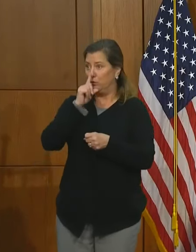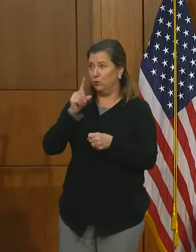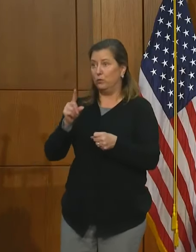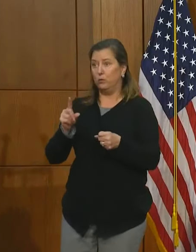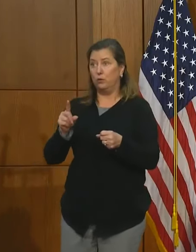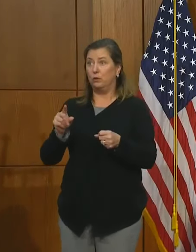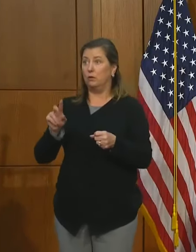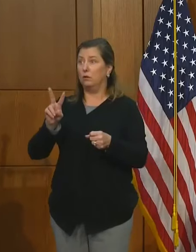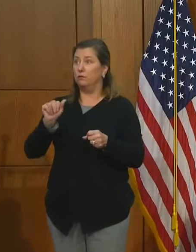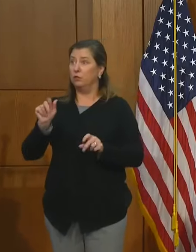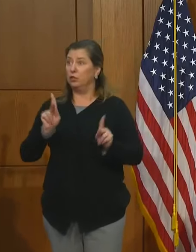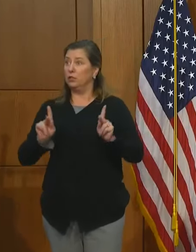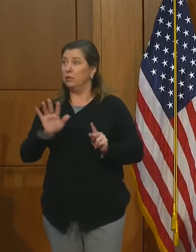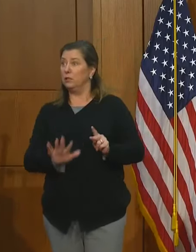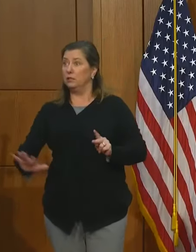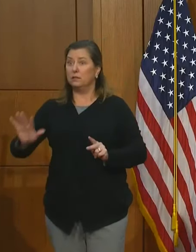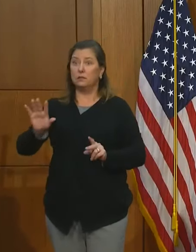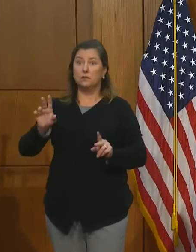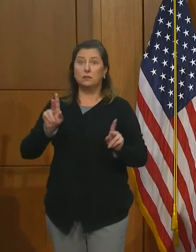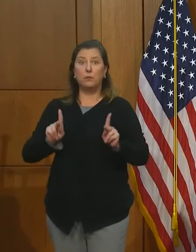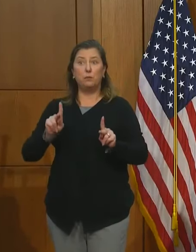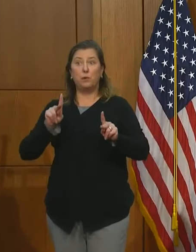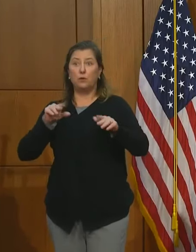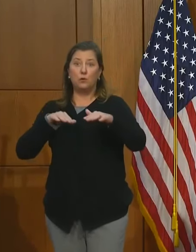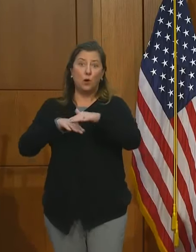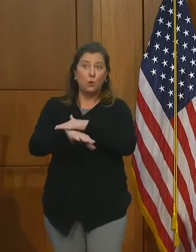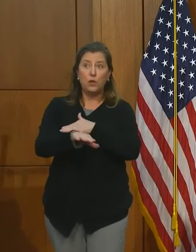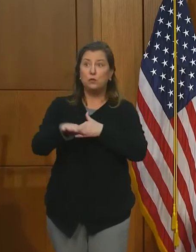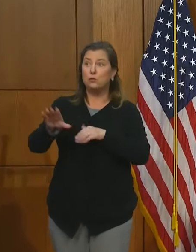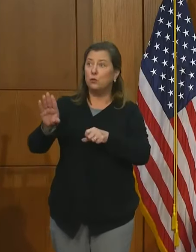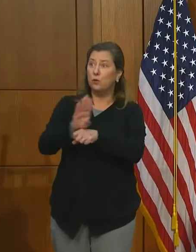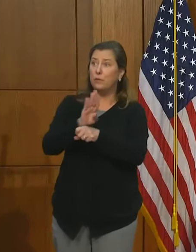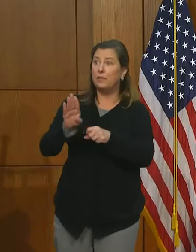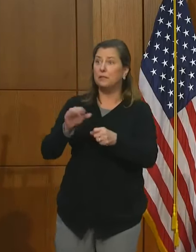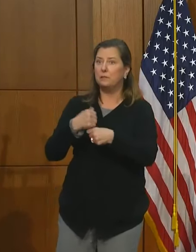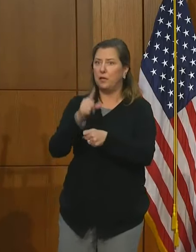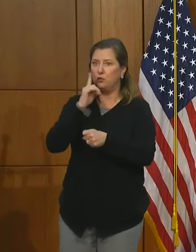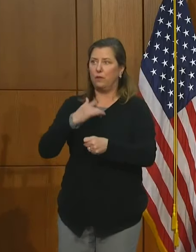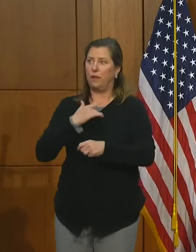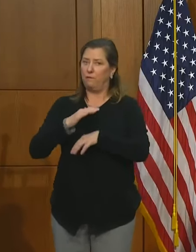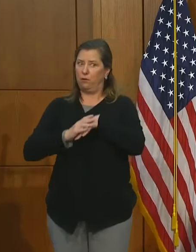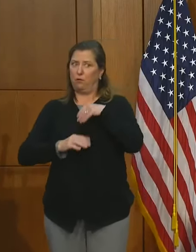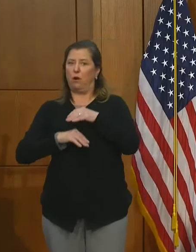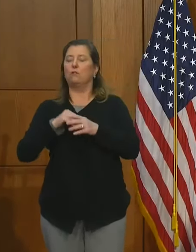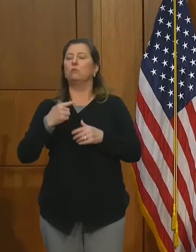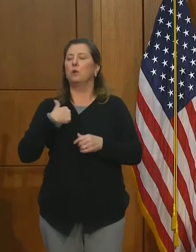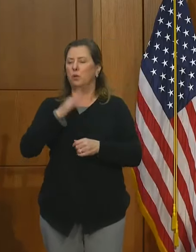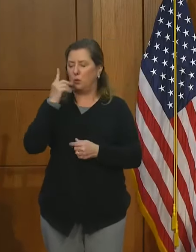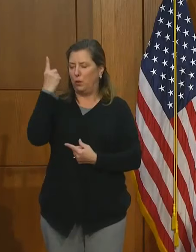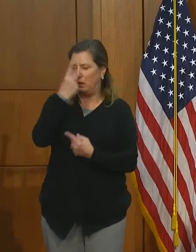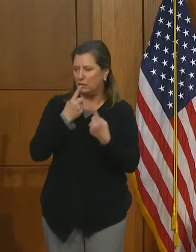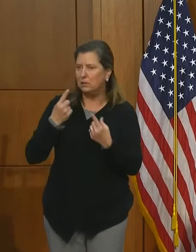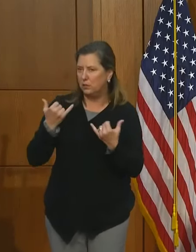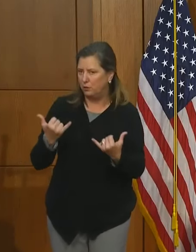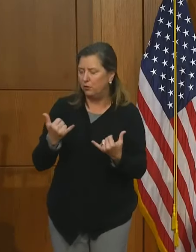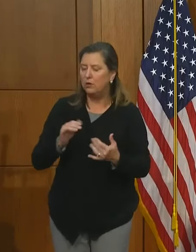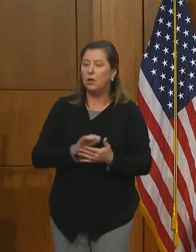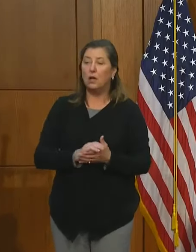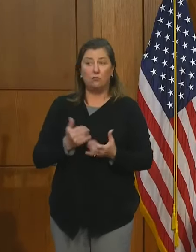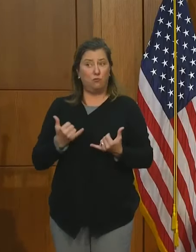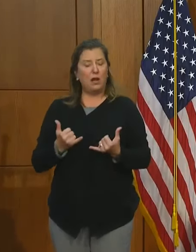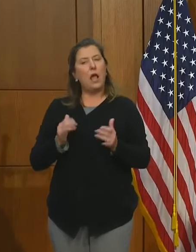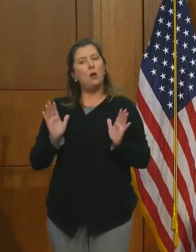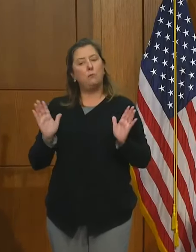our Virginians, our patrons moving into these places of business are comfortable. That's certainly something that we'll consider, but right now